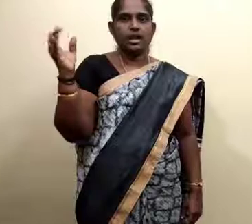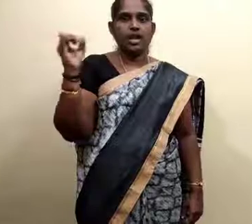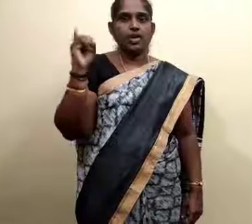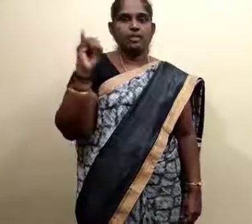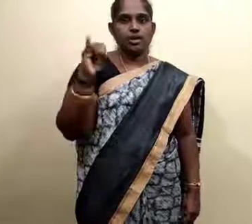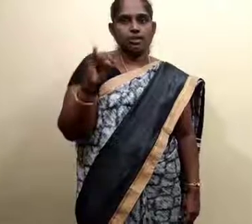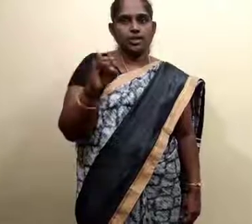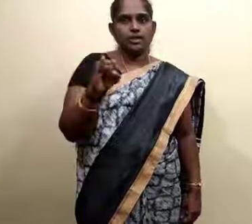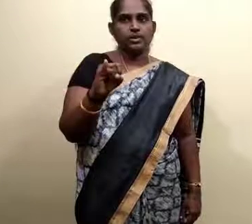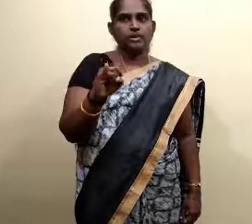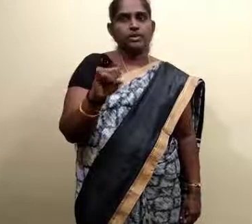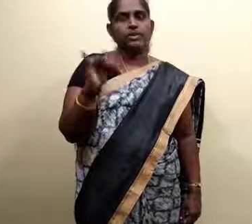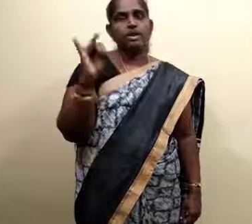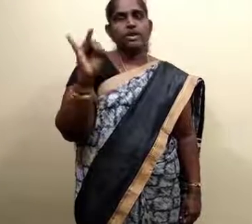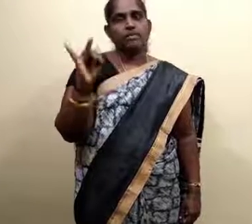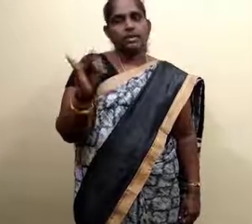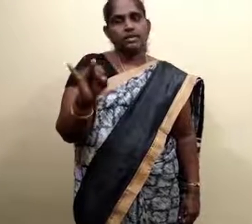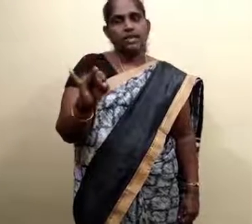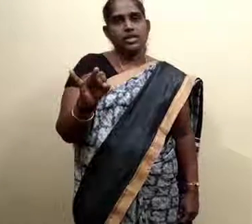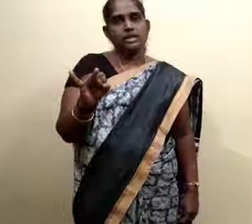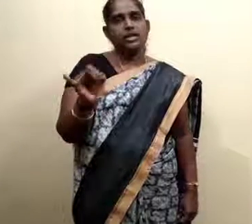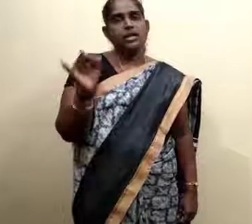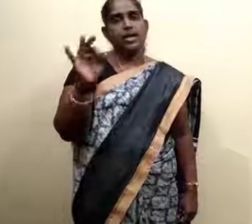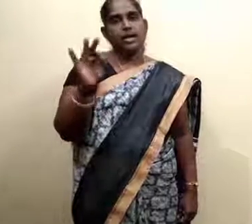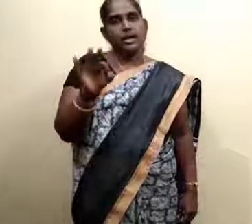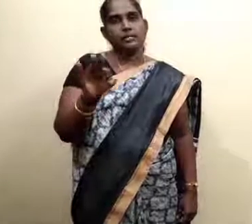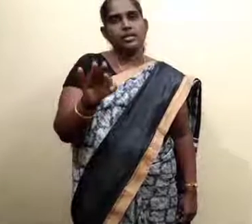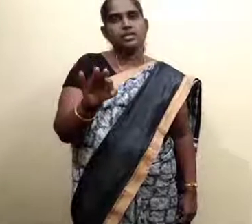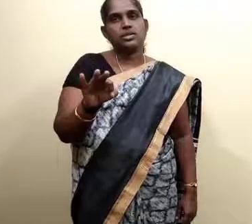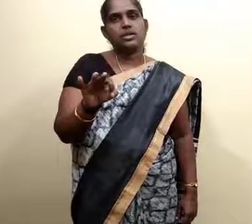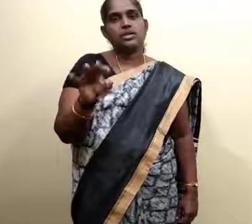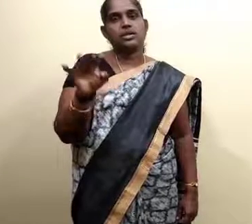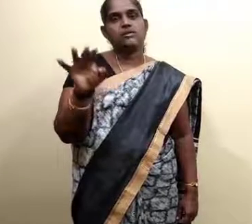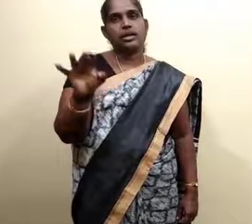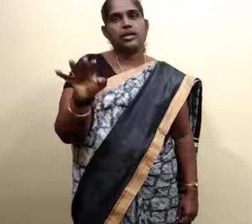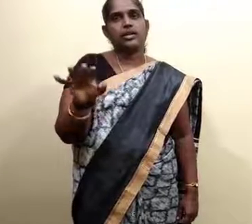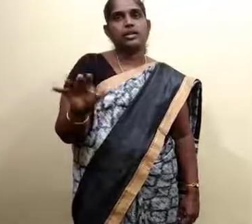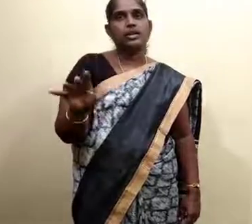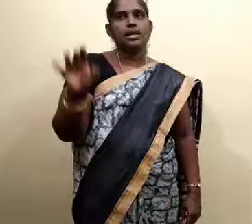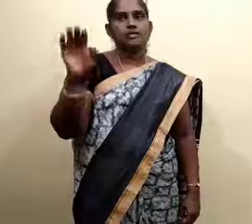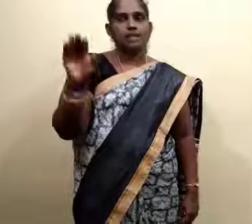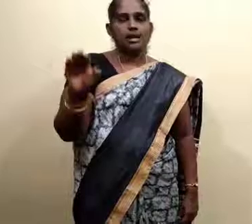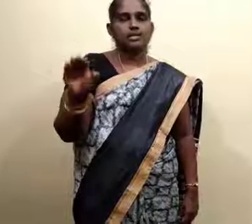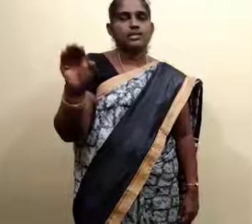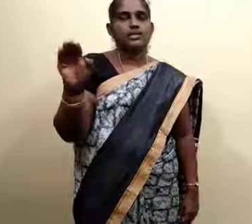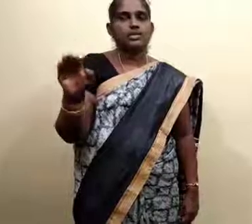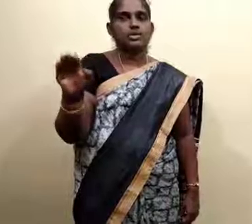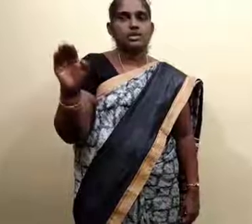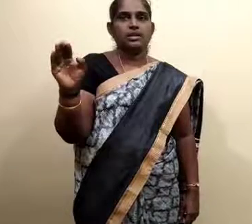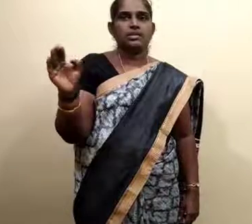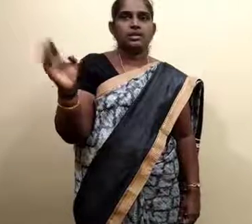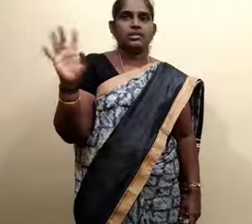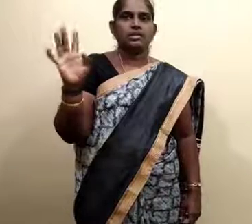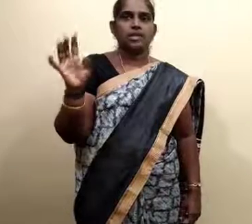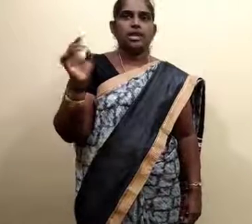Okay, population growth, migration and urbanization were the major social changes.